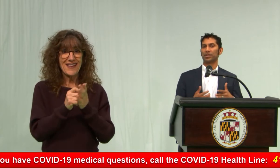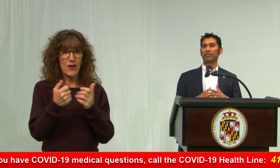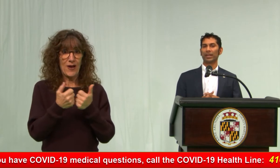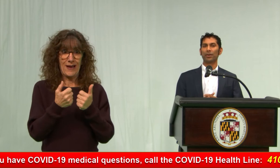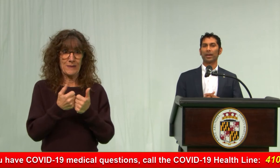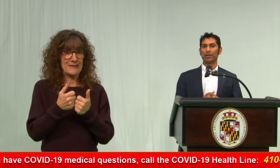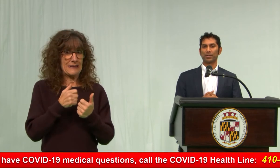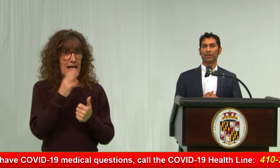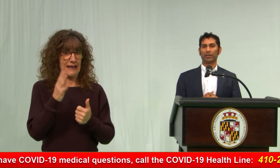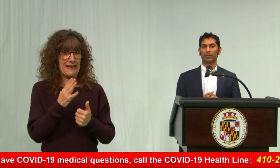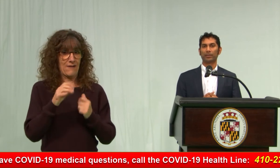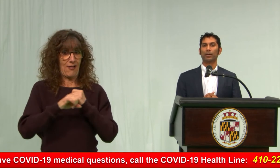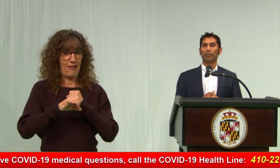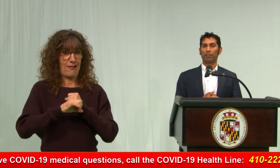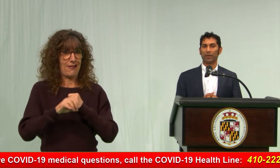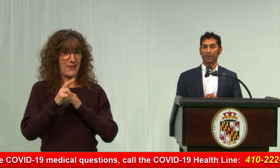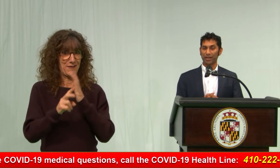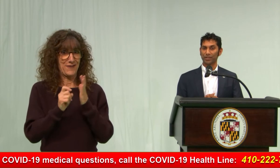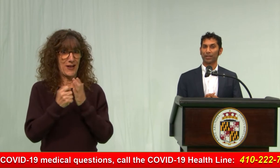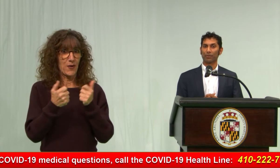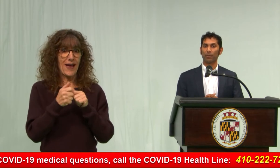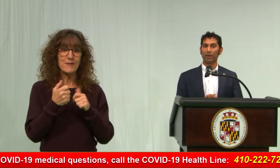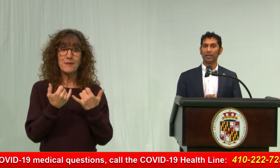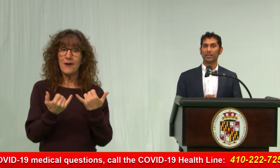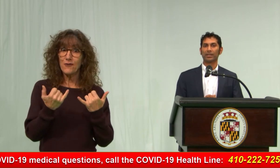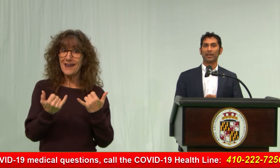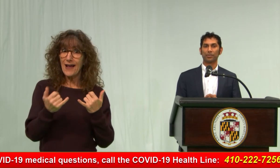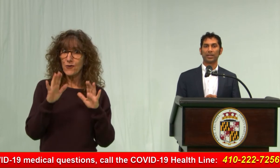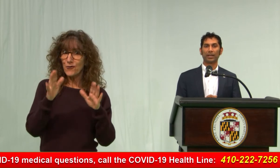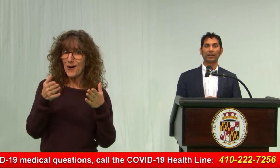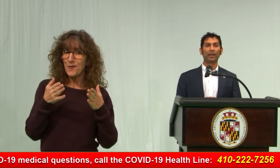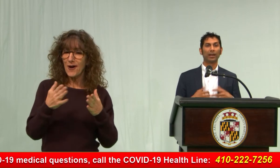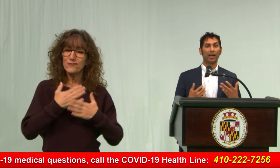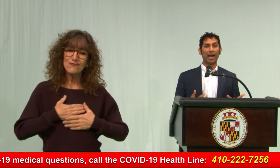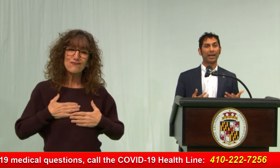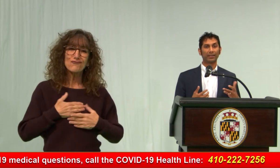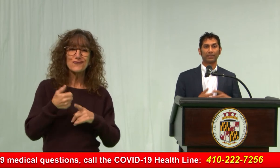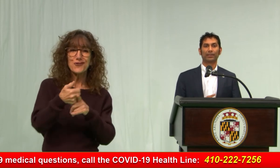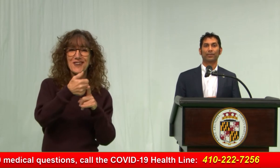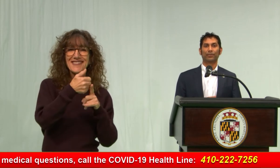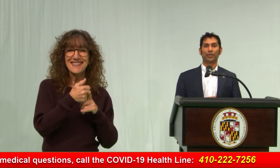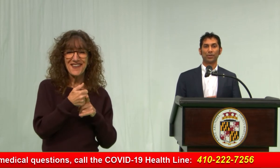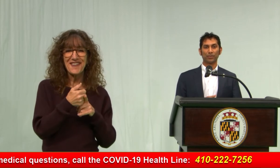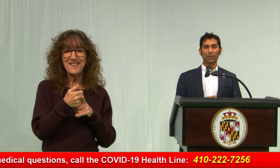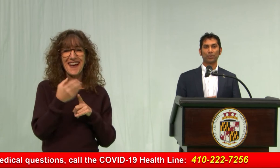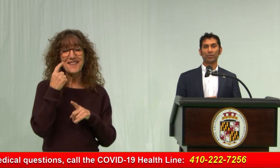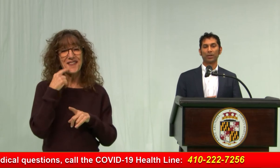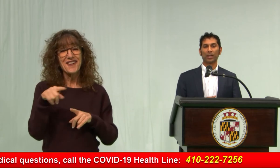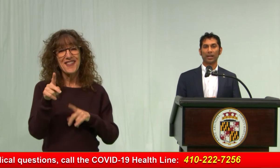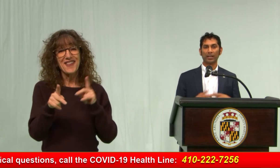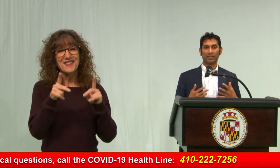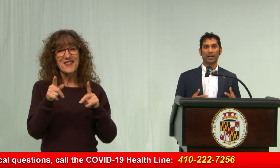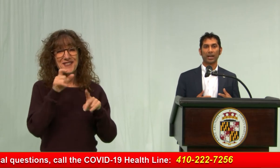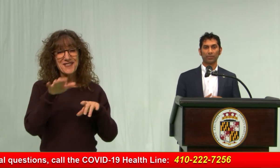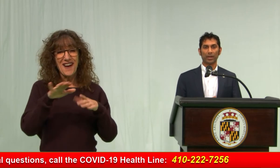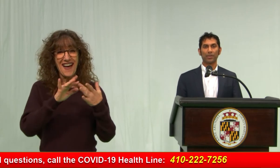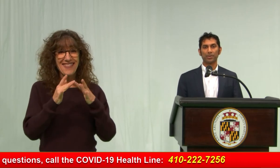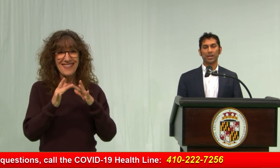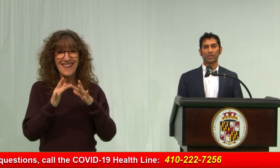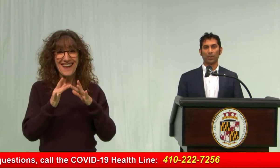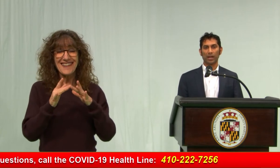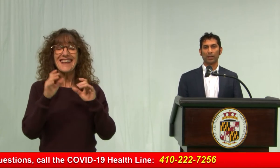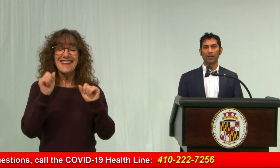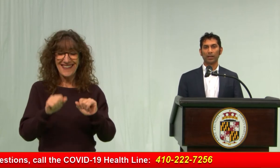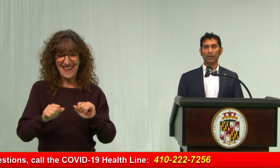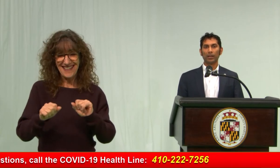hear me pitching video games often, but they're actually a great way to stay entertained and, for those of you who do it online, to connect with